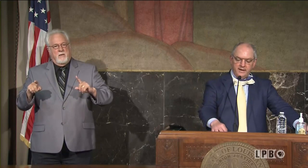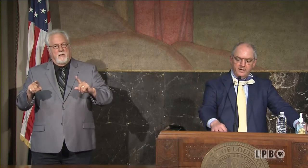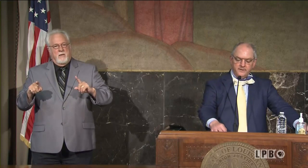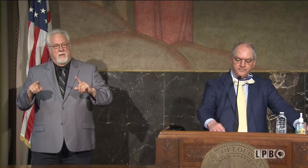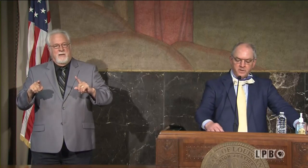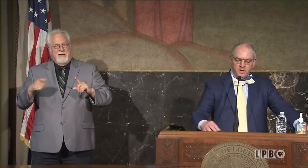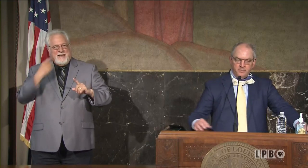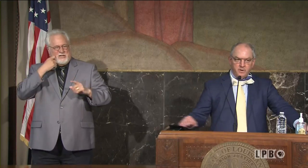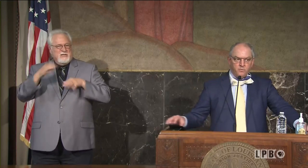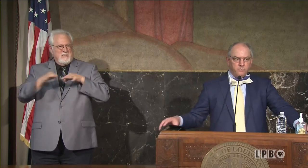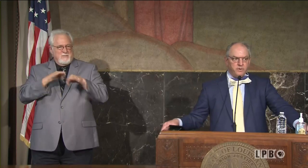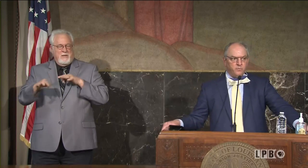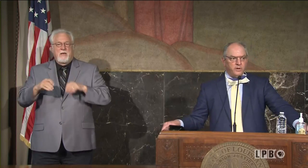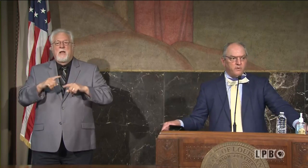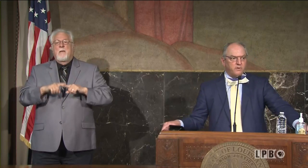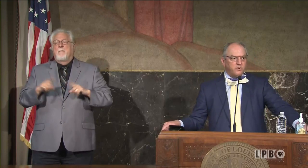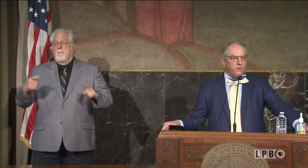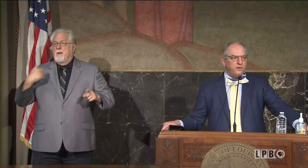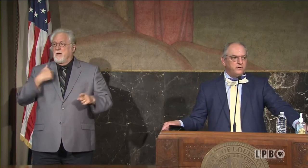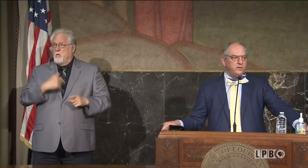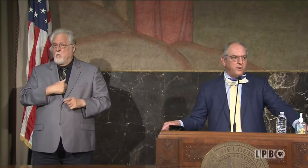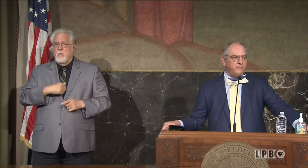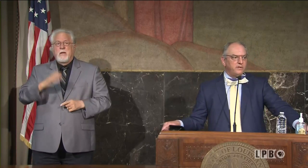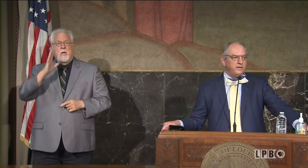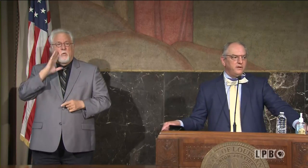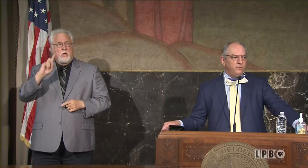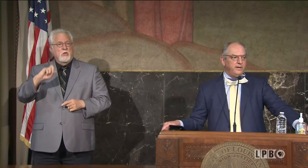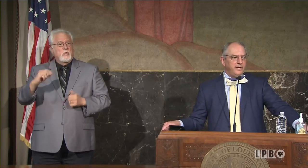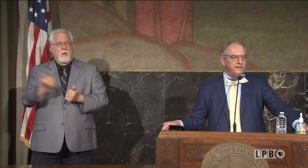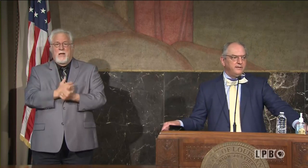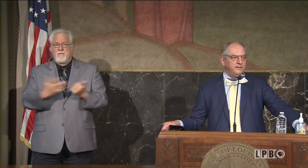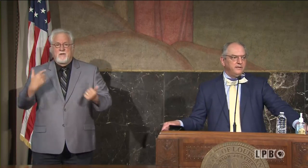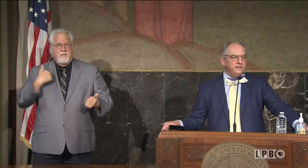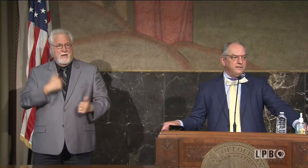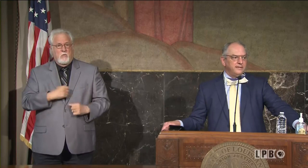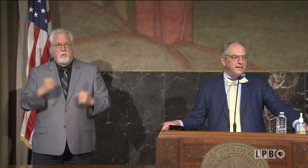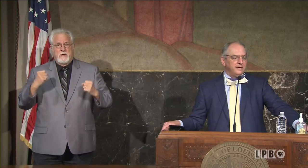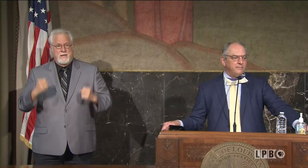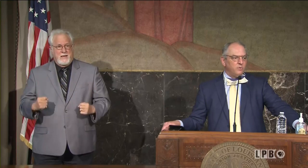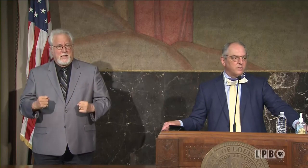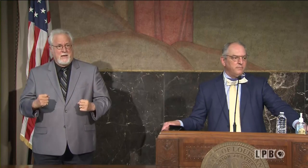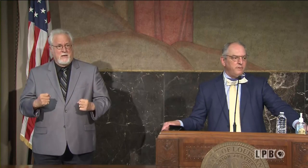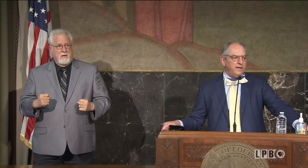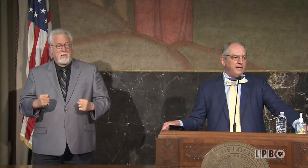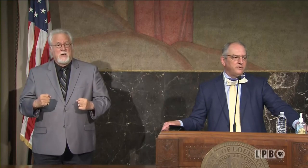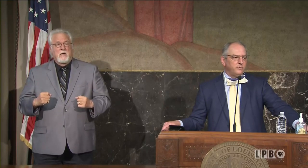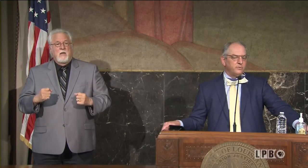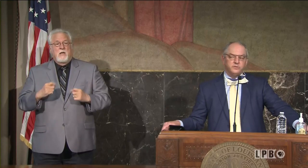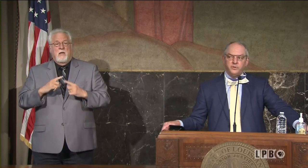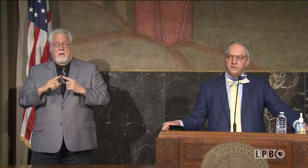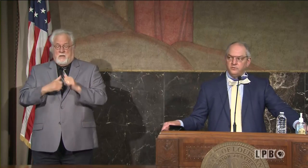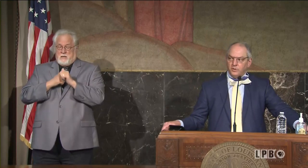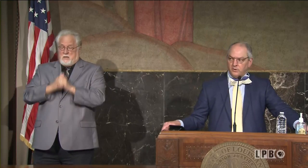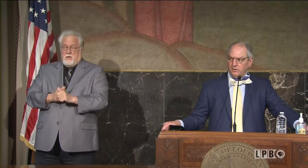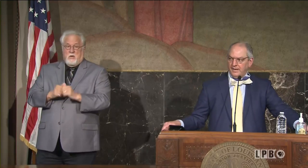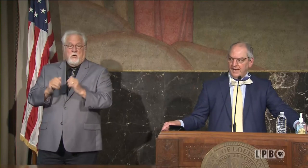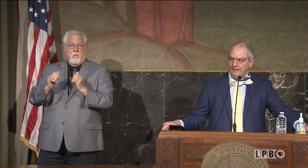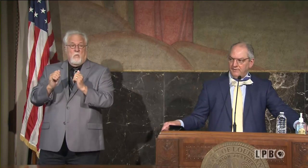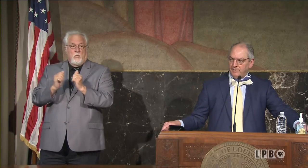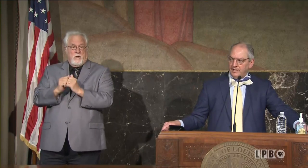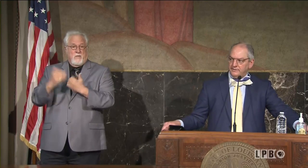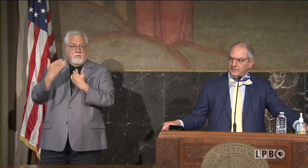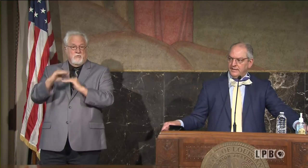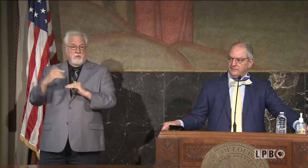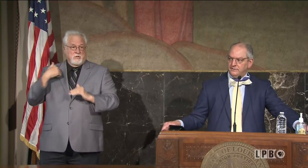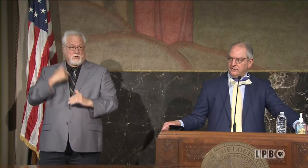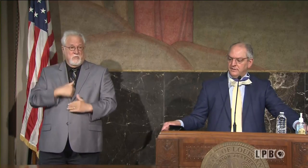through that. But we are going to do everything that we can to get more compliance with the restrictions we currently have